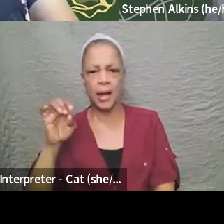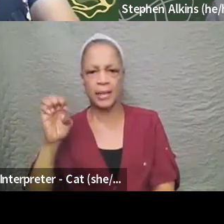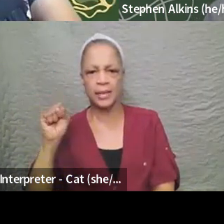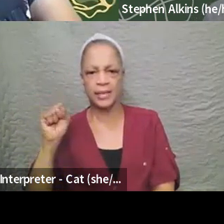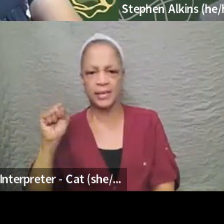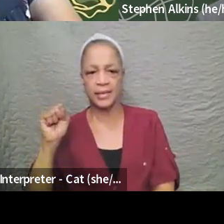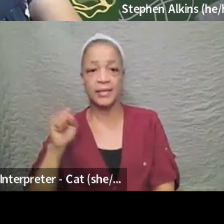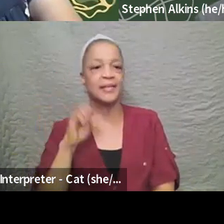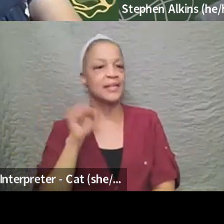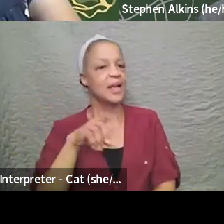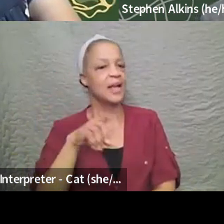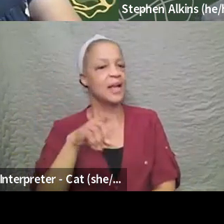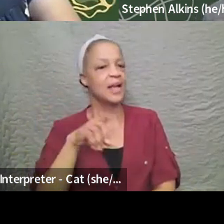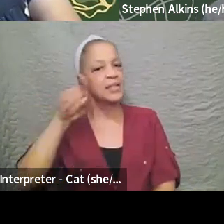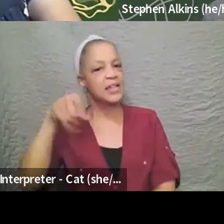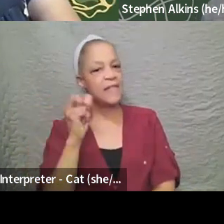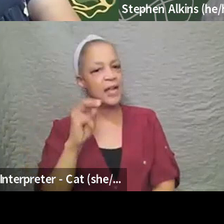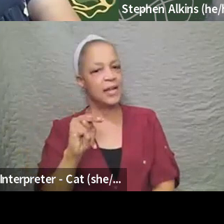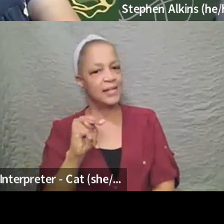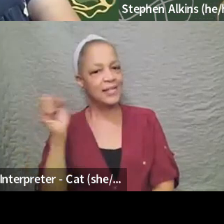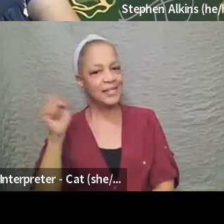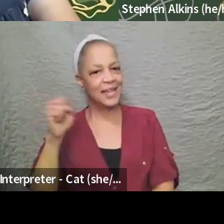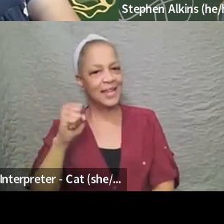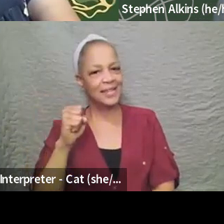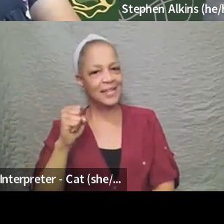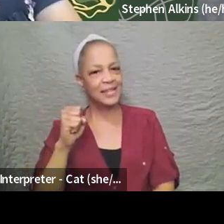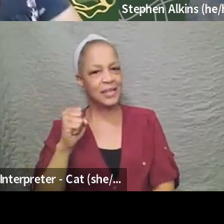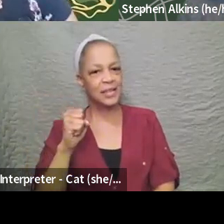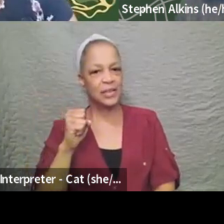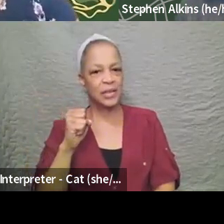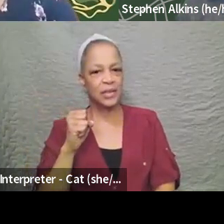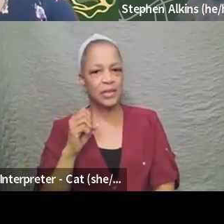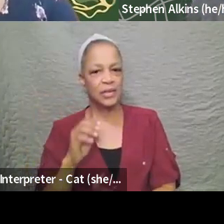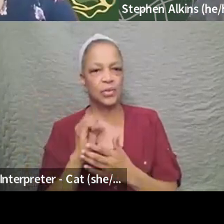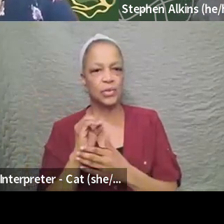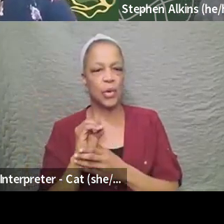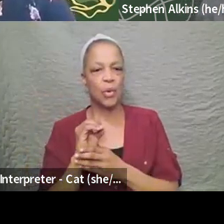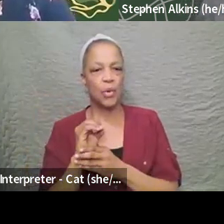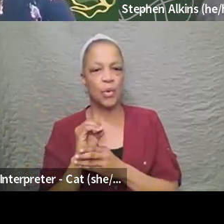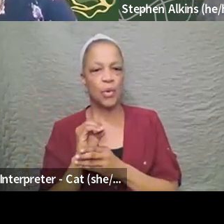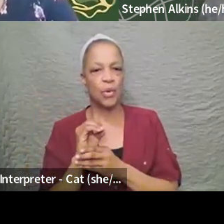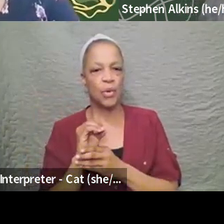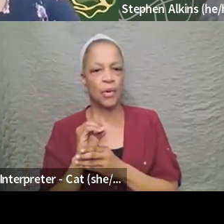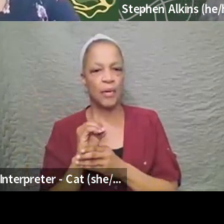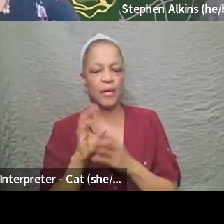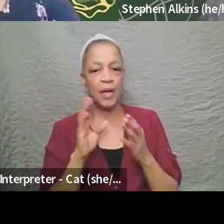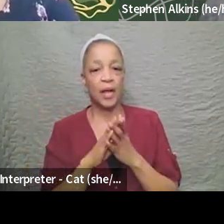Sure, I can speak to that. So Kirill asked you and her